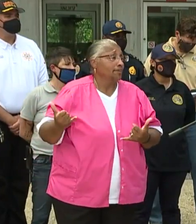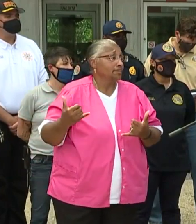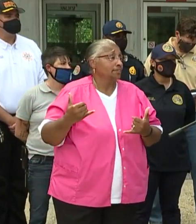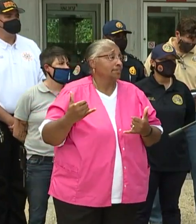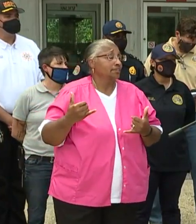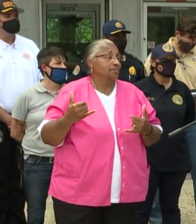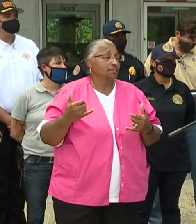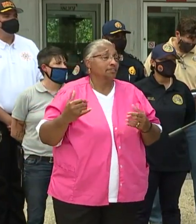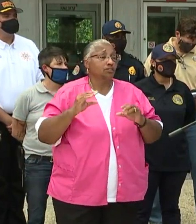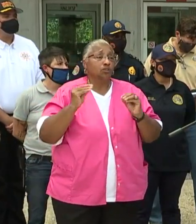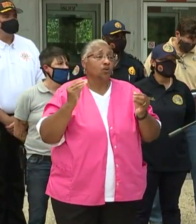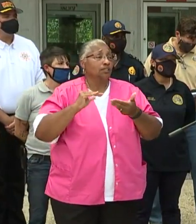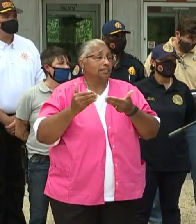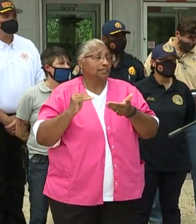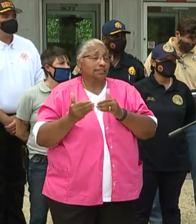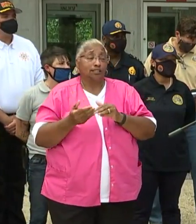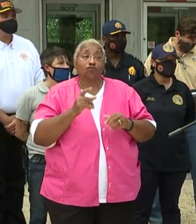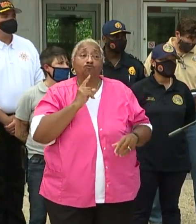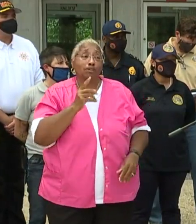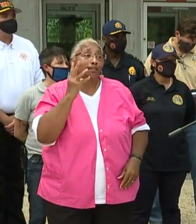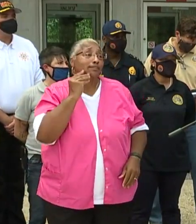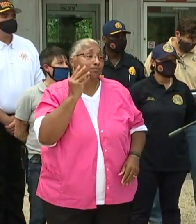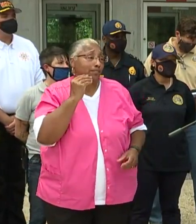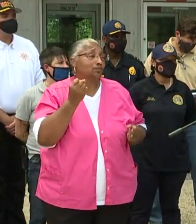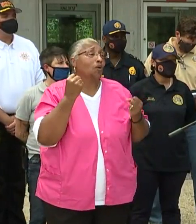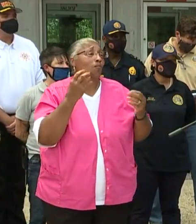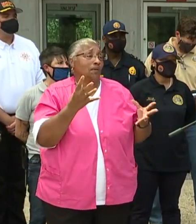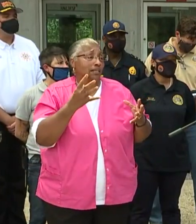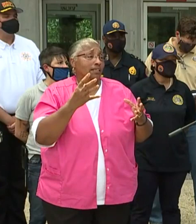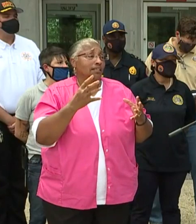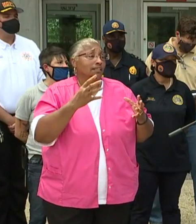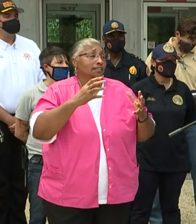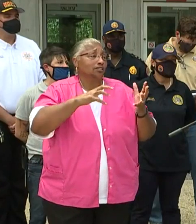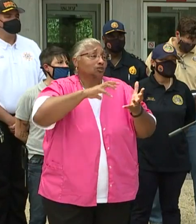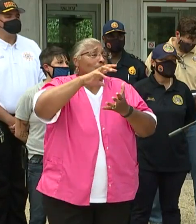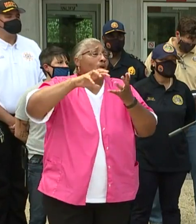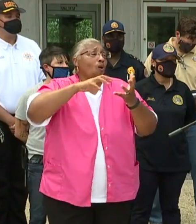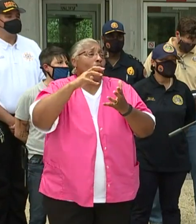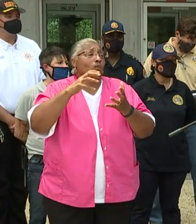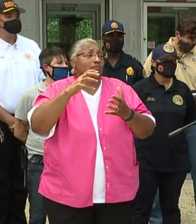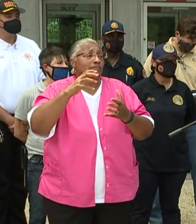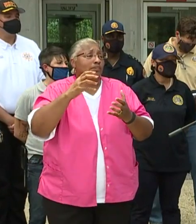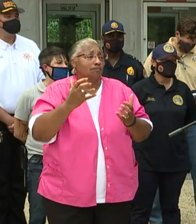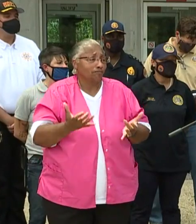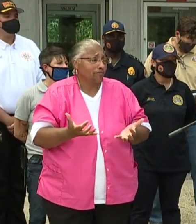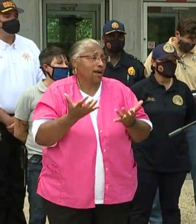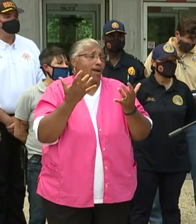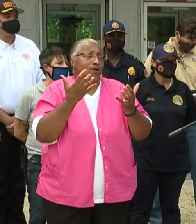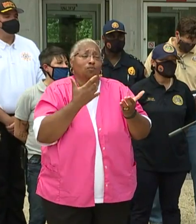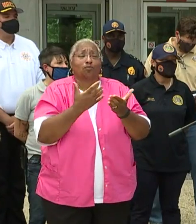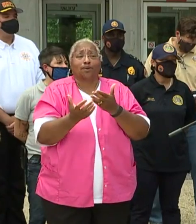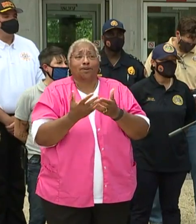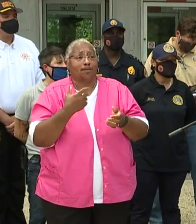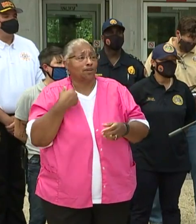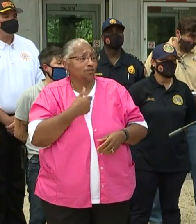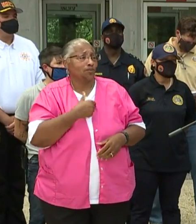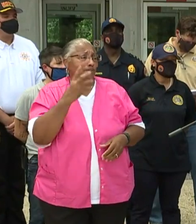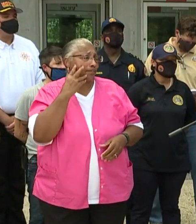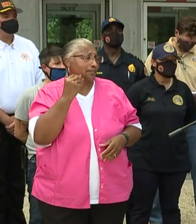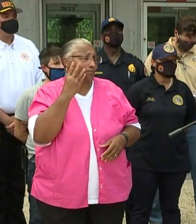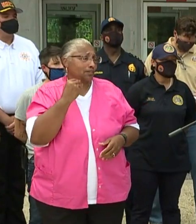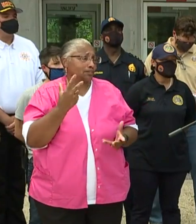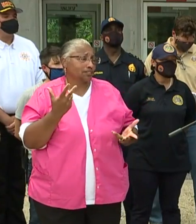has gone through as many storms, fires, and whatever else we've gone through over our